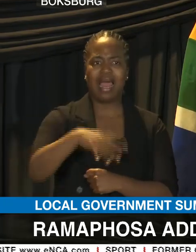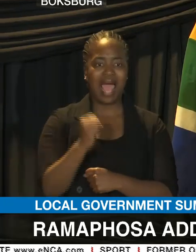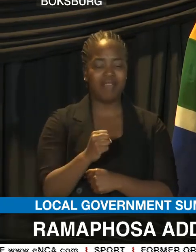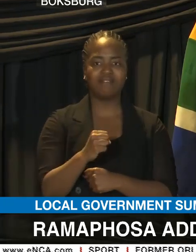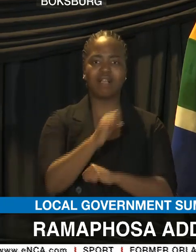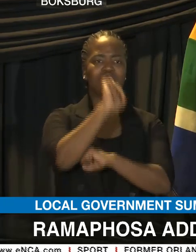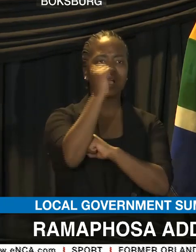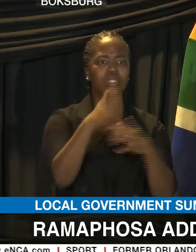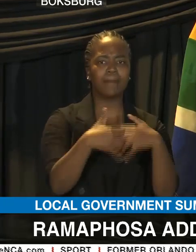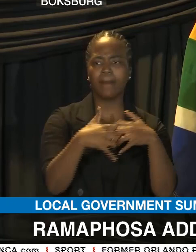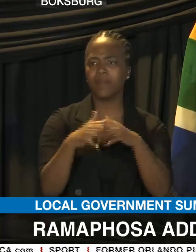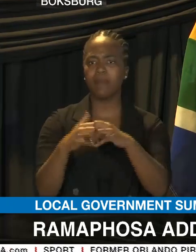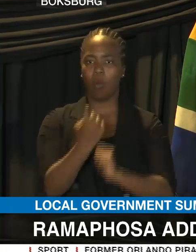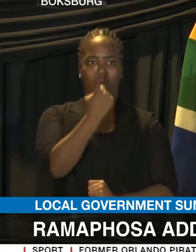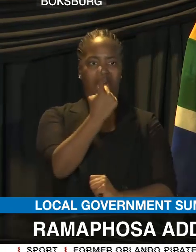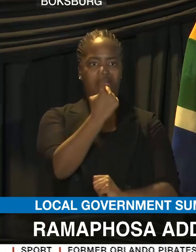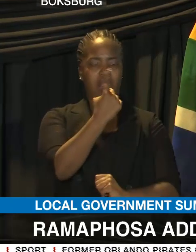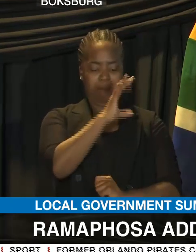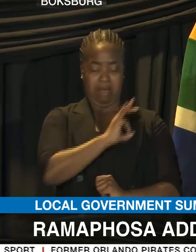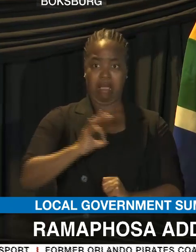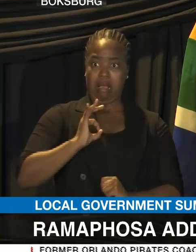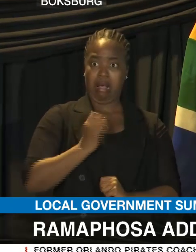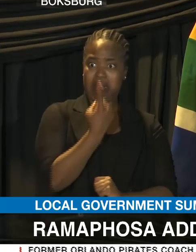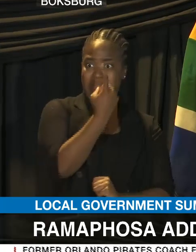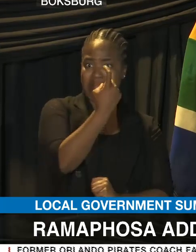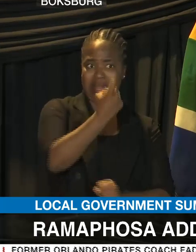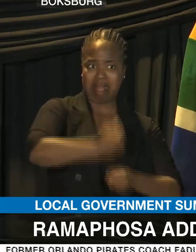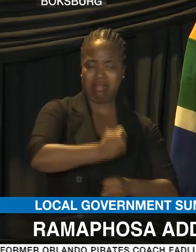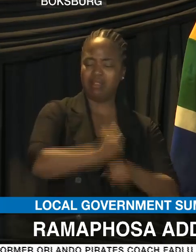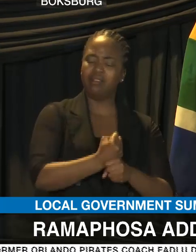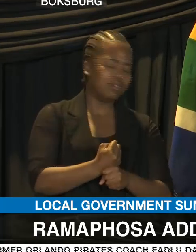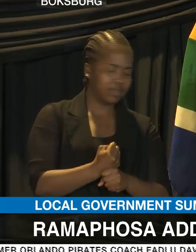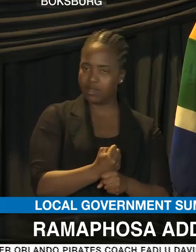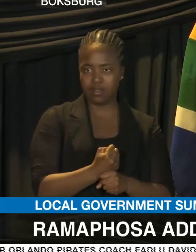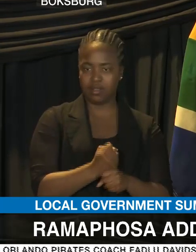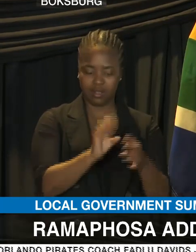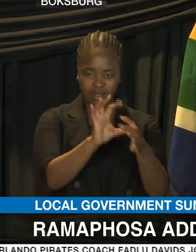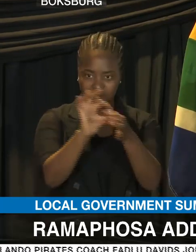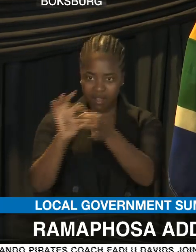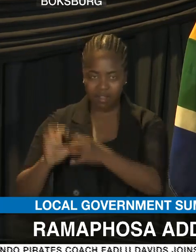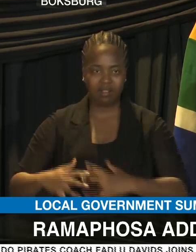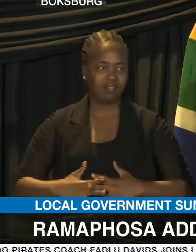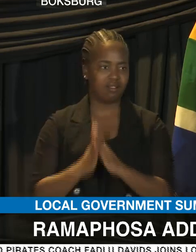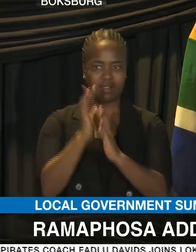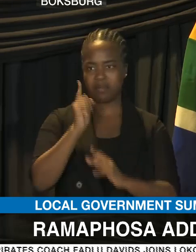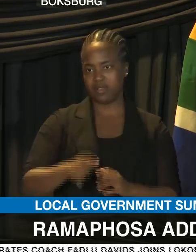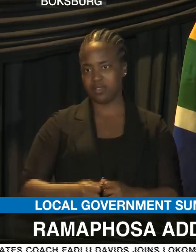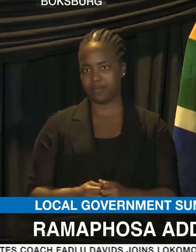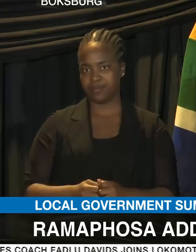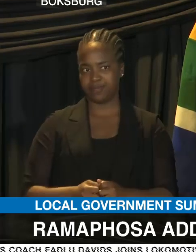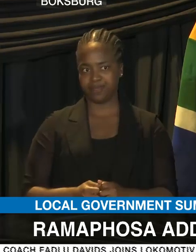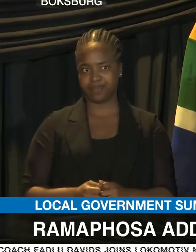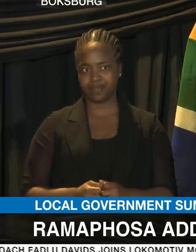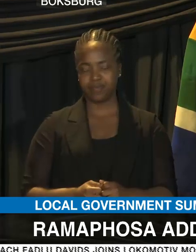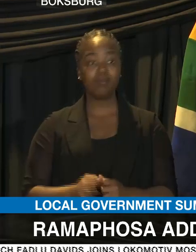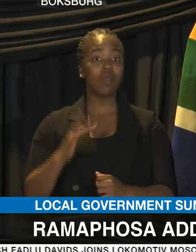a singular task for the mayor alone. It should be an integrated one. And in the end, we should